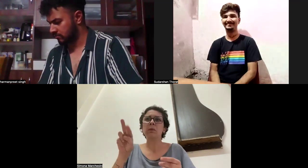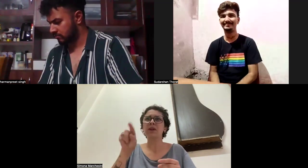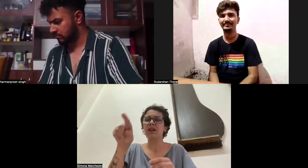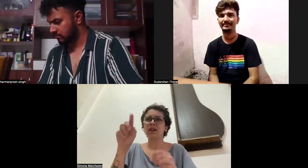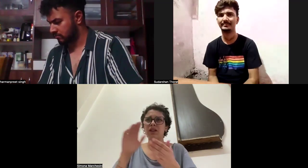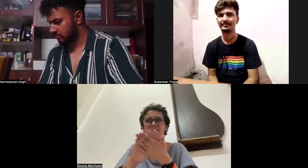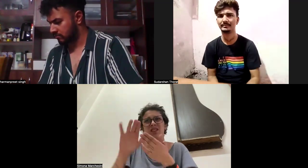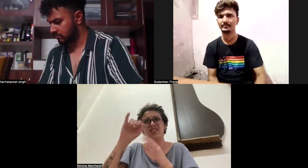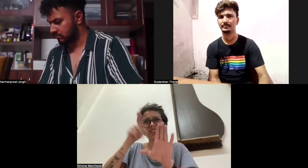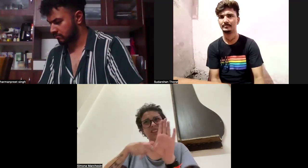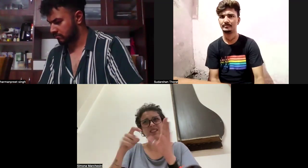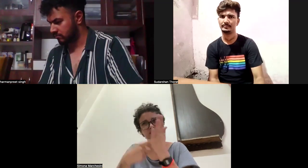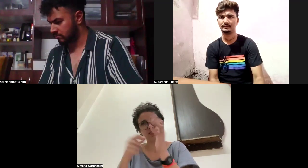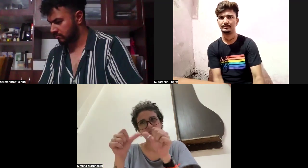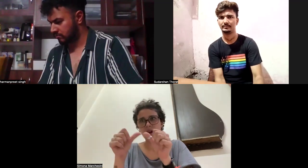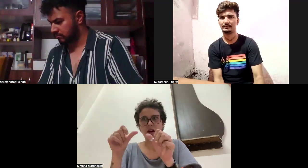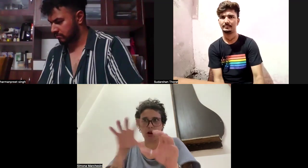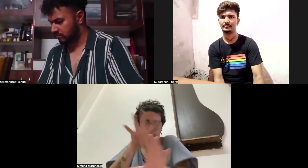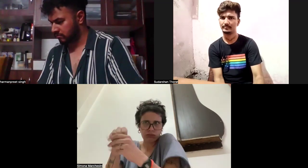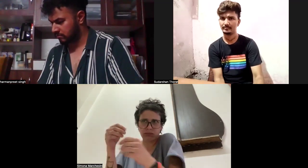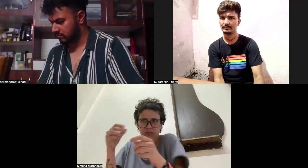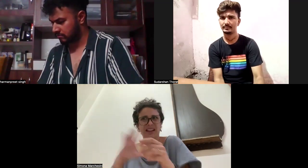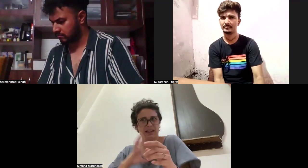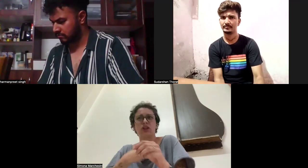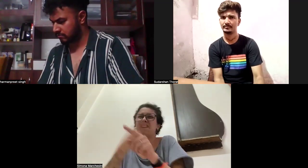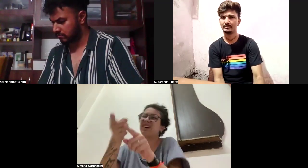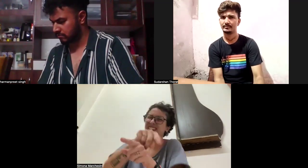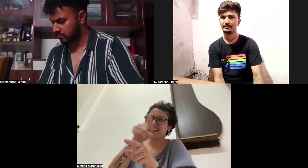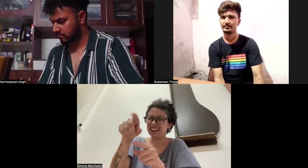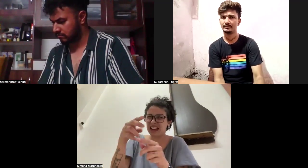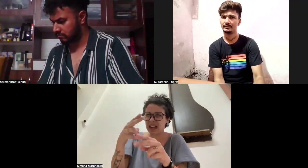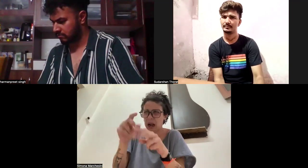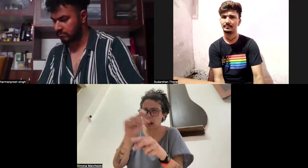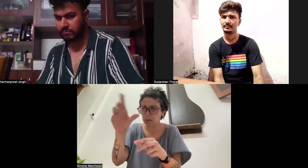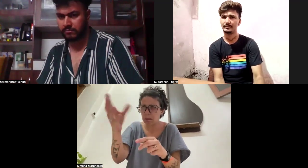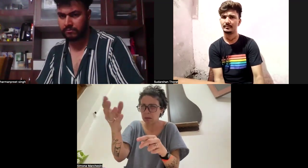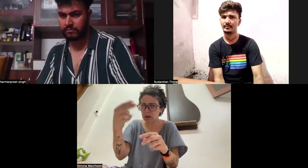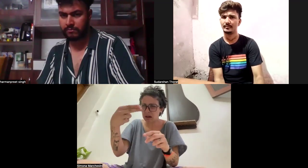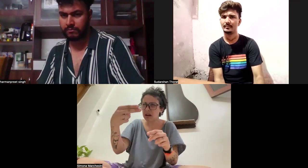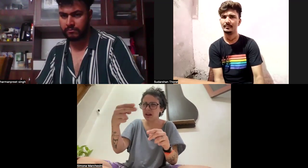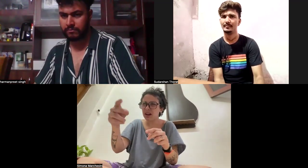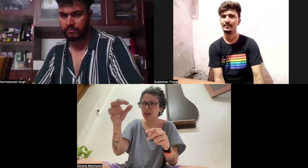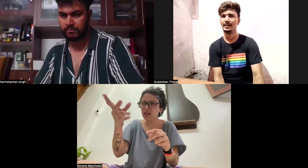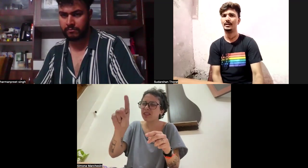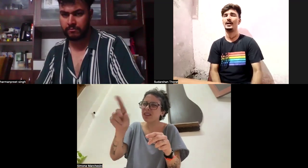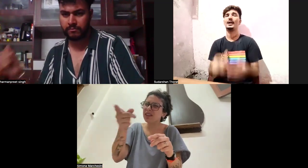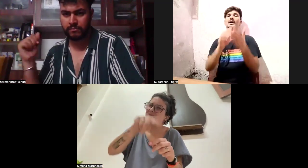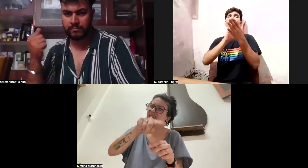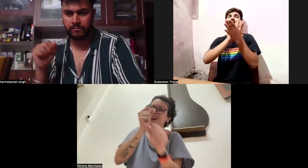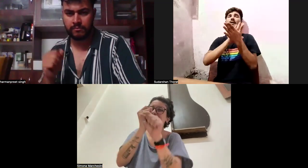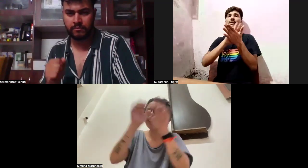it's difficult. They have to leave home. Simona says, my question is